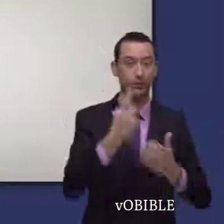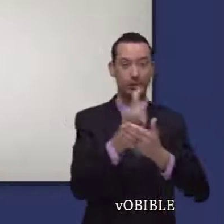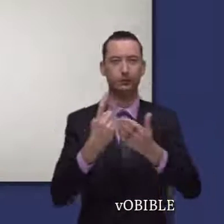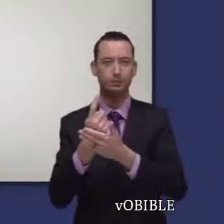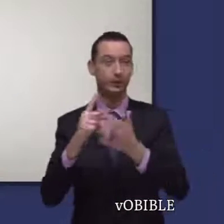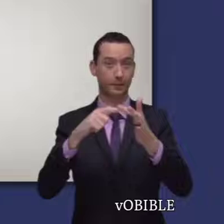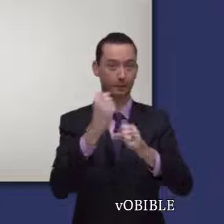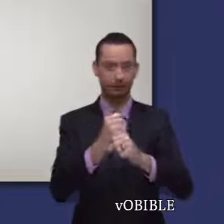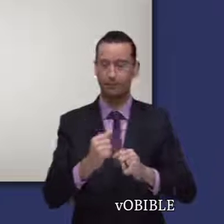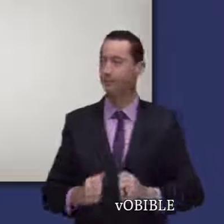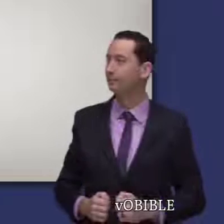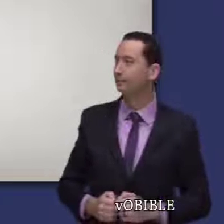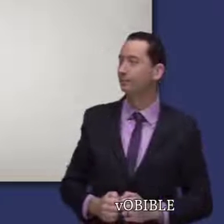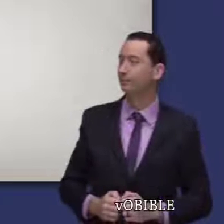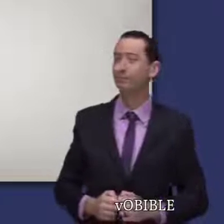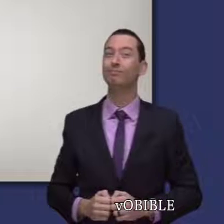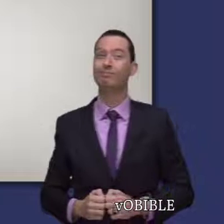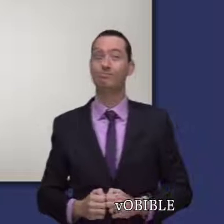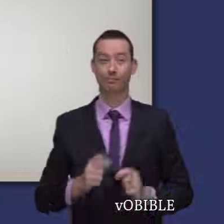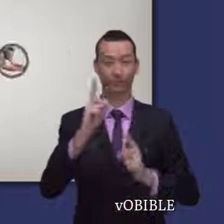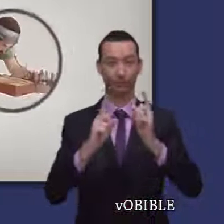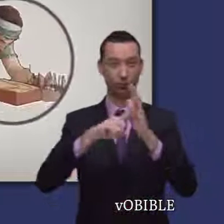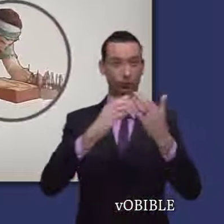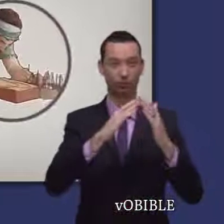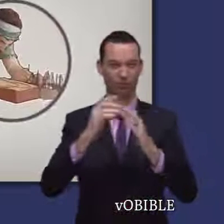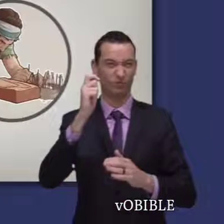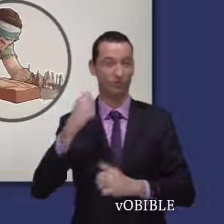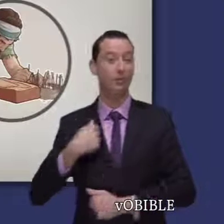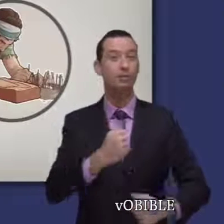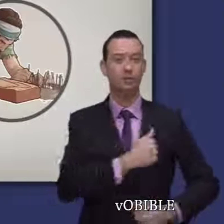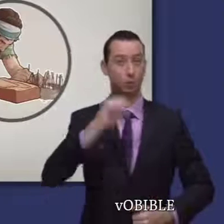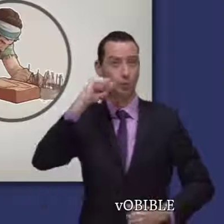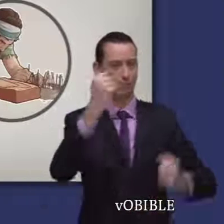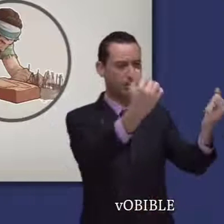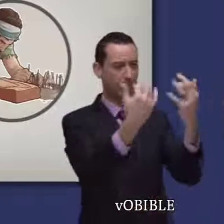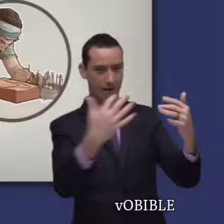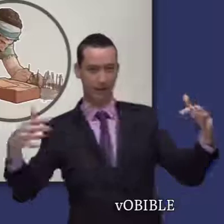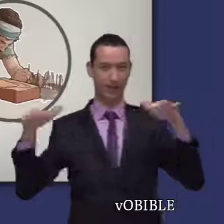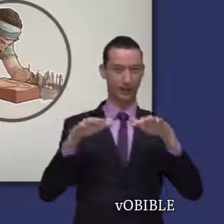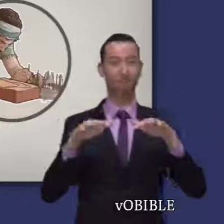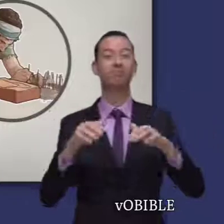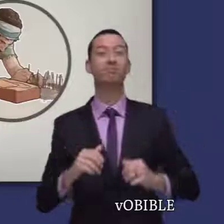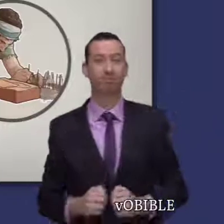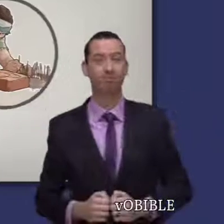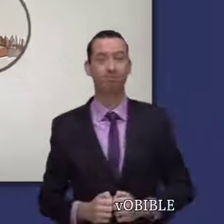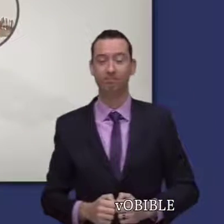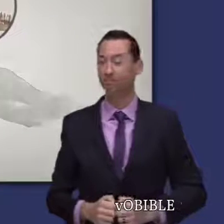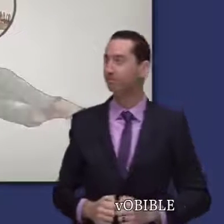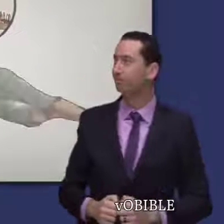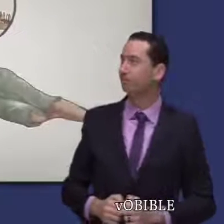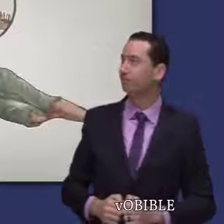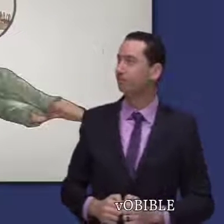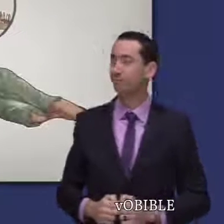had Ezekiel engrave the city of Jerusalem on a brick and stage a mock siege against it. As a sign